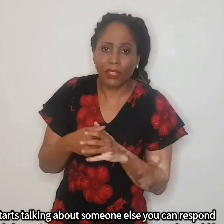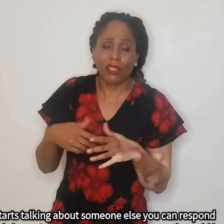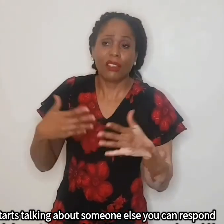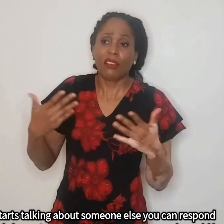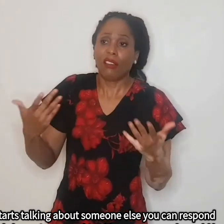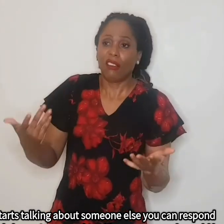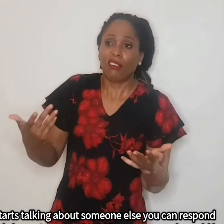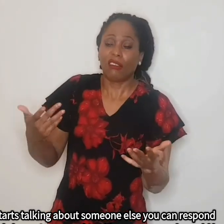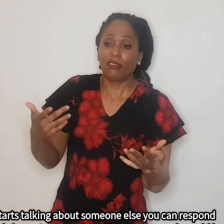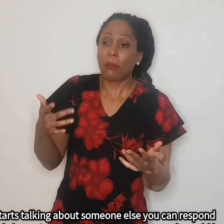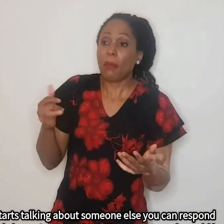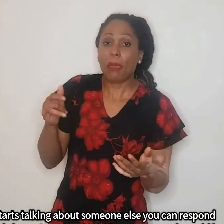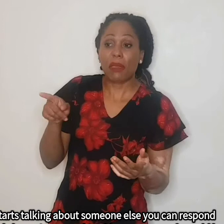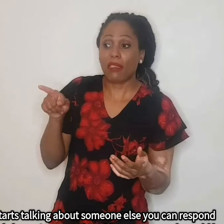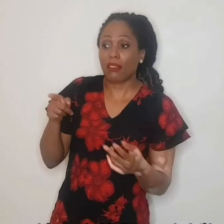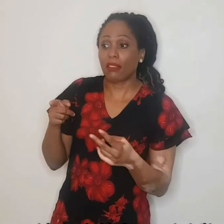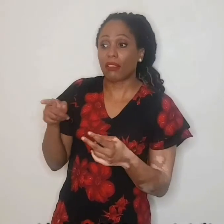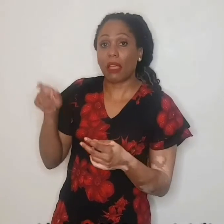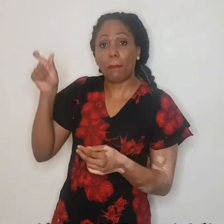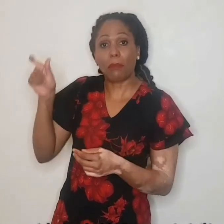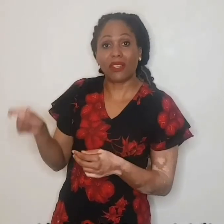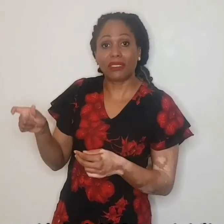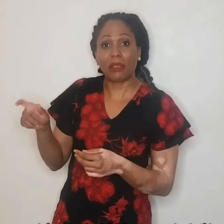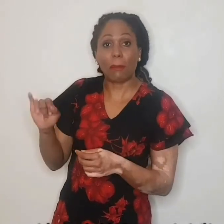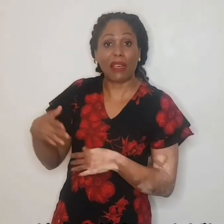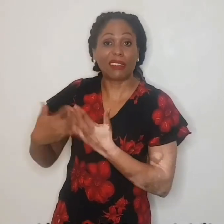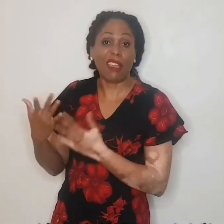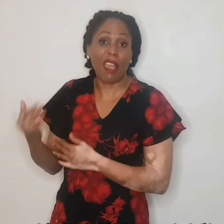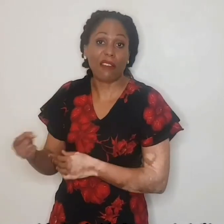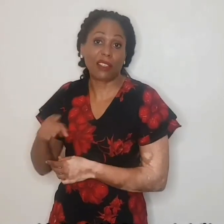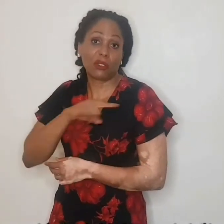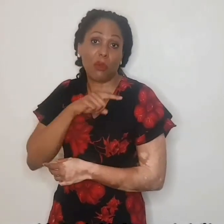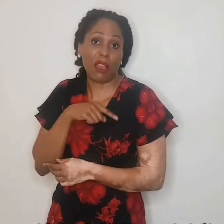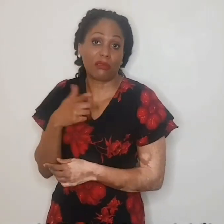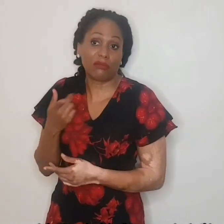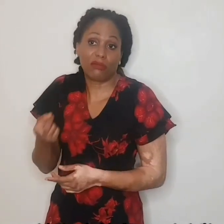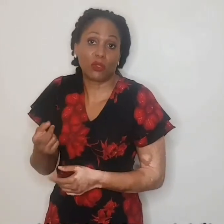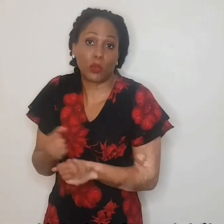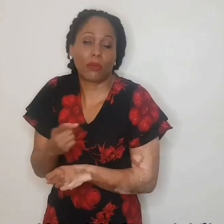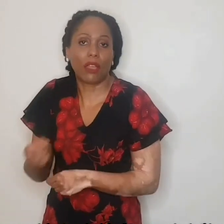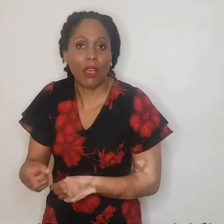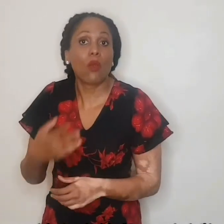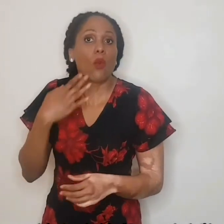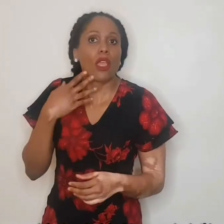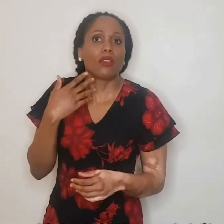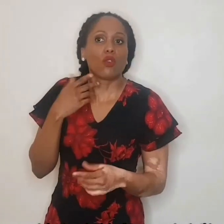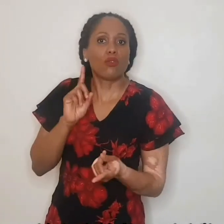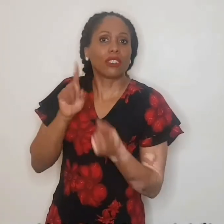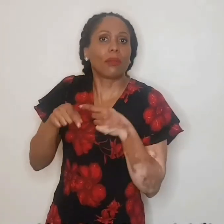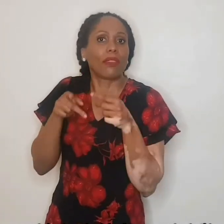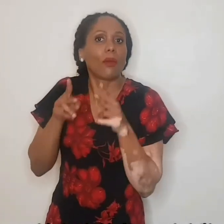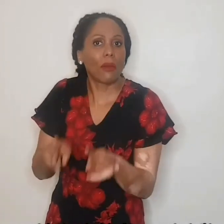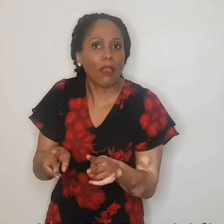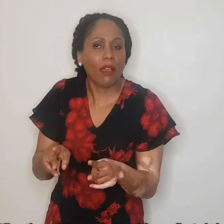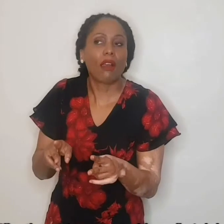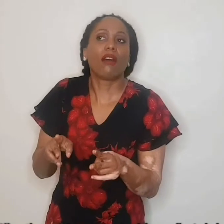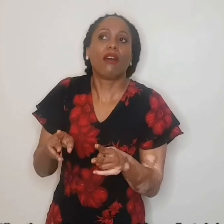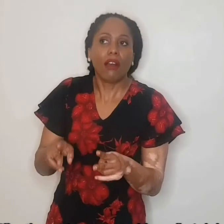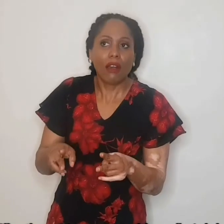could be maybe the person is having a bad day by answering in this way. will